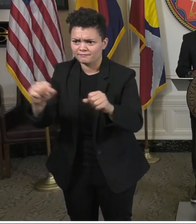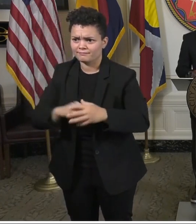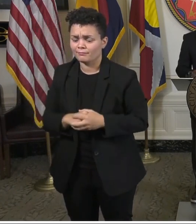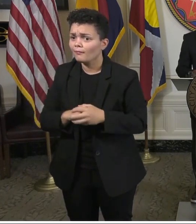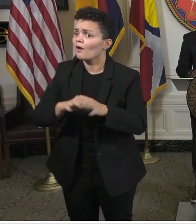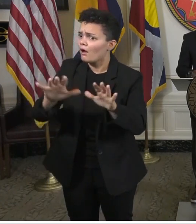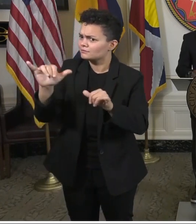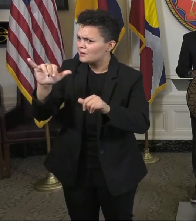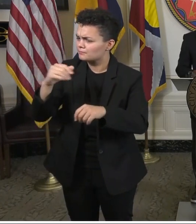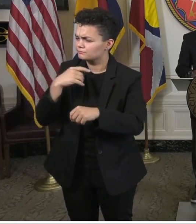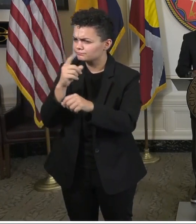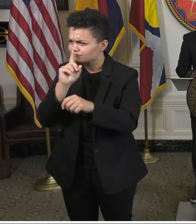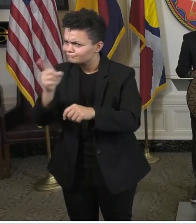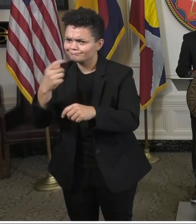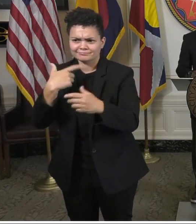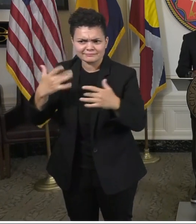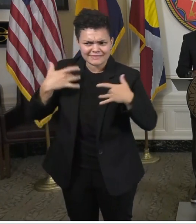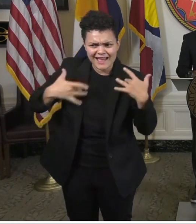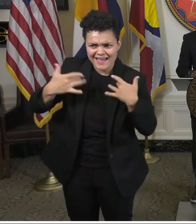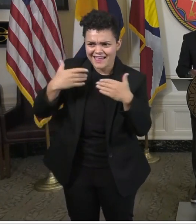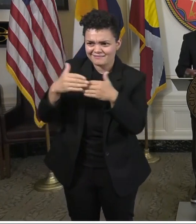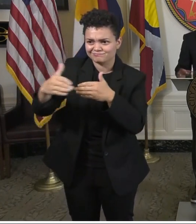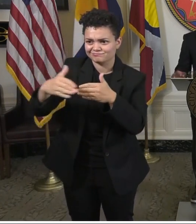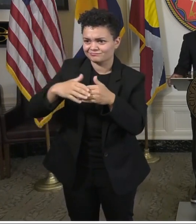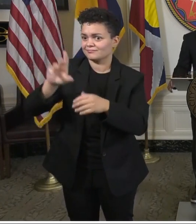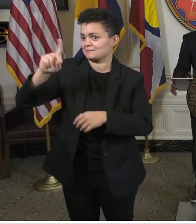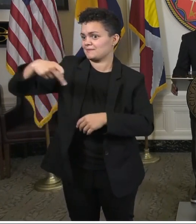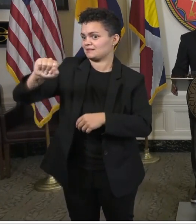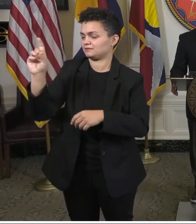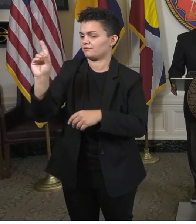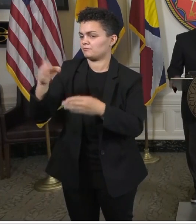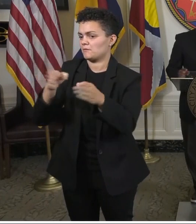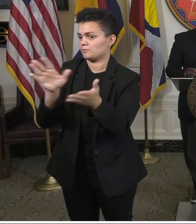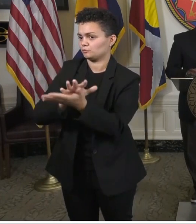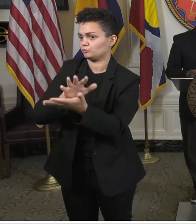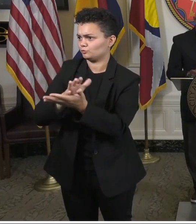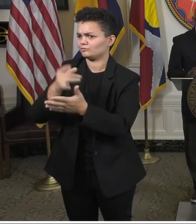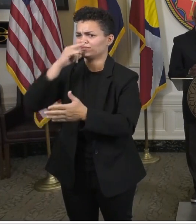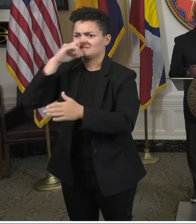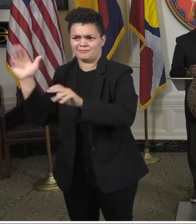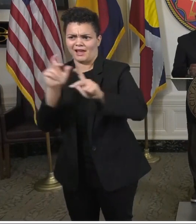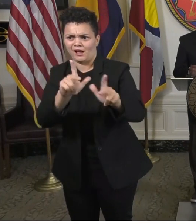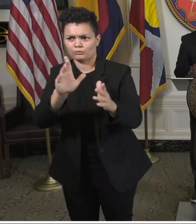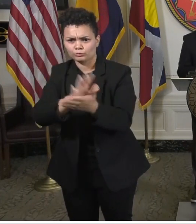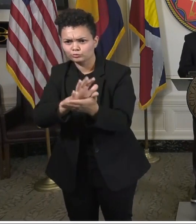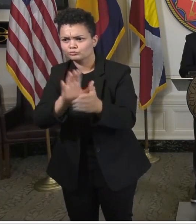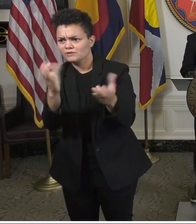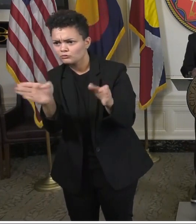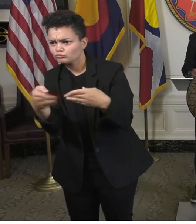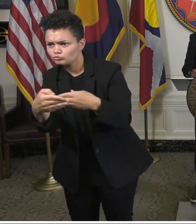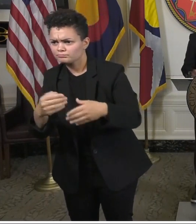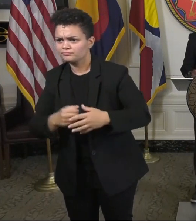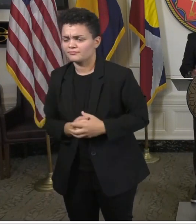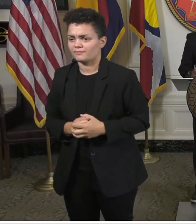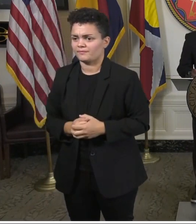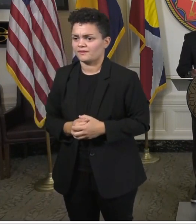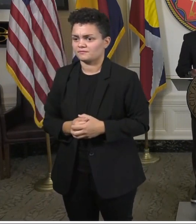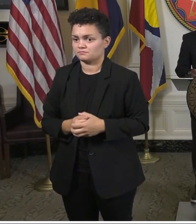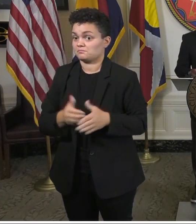classroom starting on September the 8th. But we're going to continue our monitoring of this